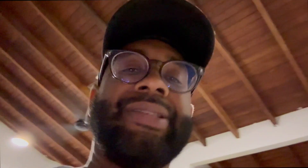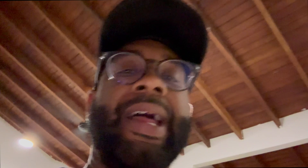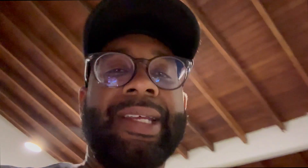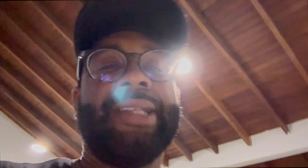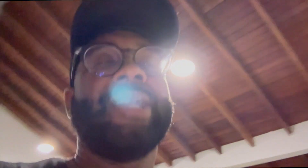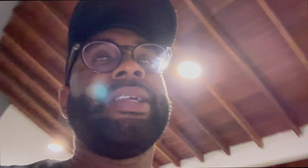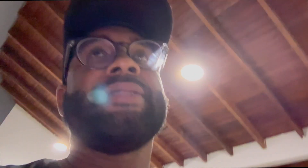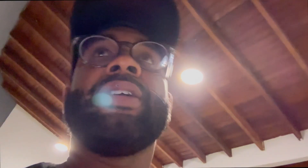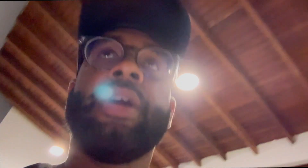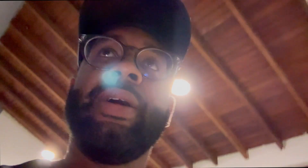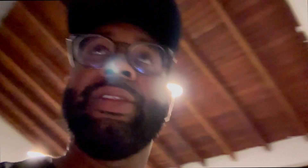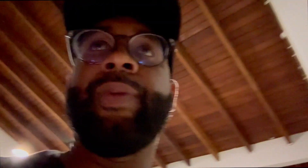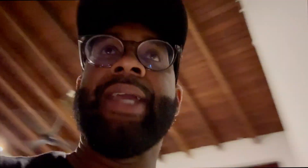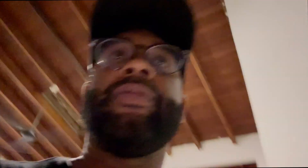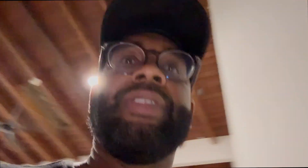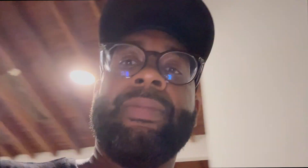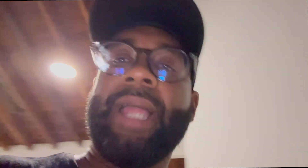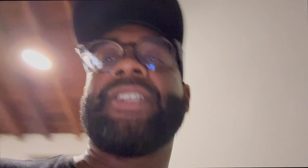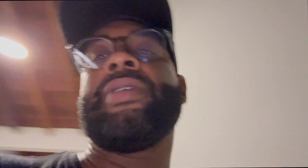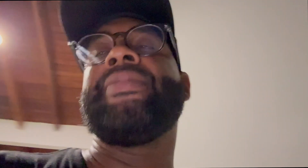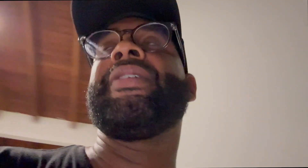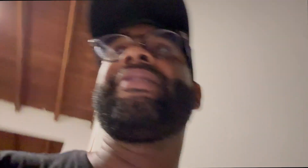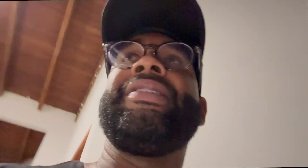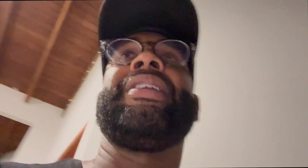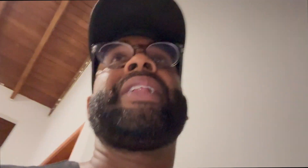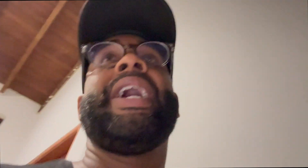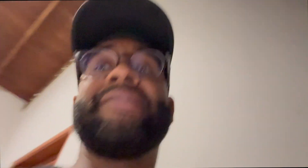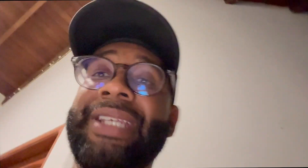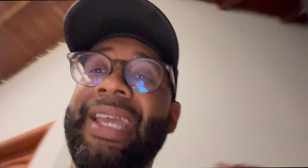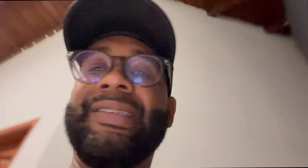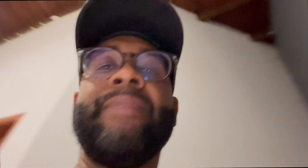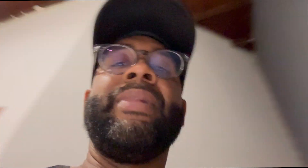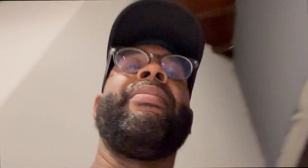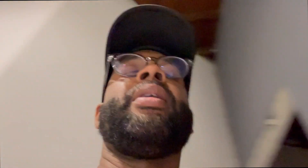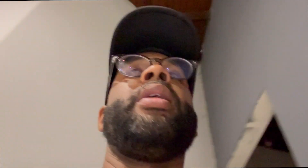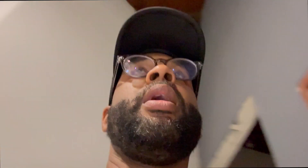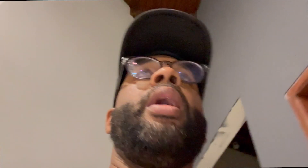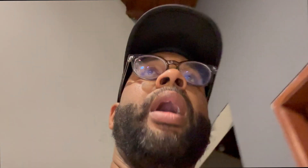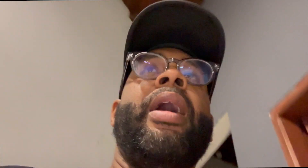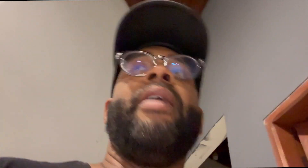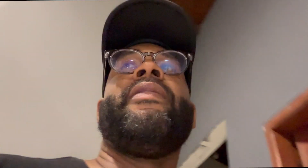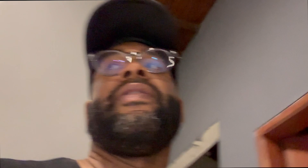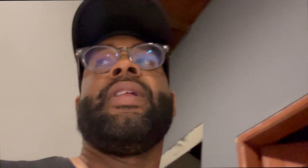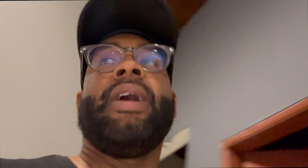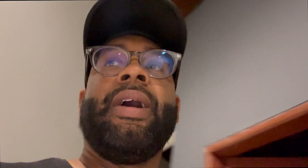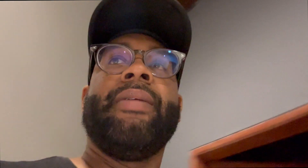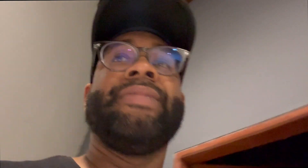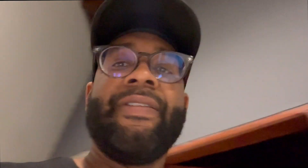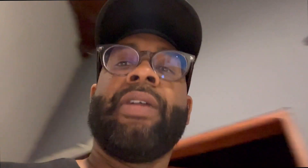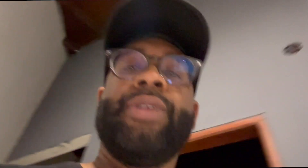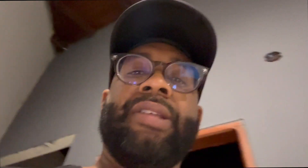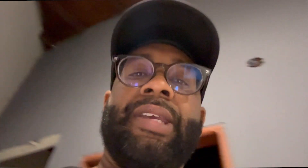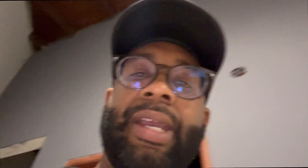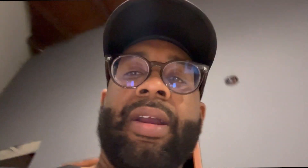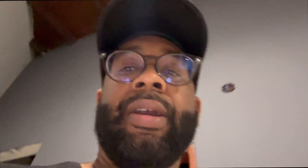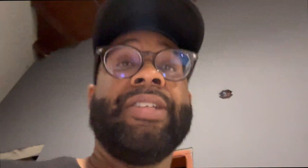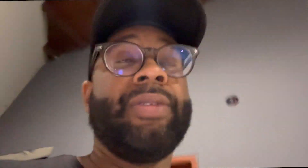Daniela. Daniela is the girl in the white with the black stripes that's teaching the class. She is a member of the deaf community here in